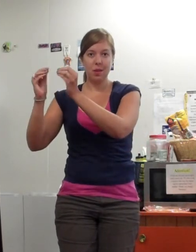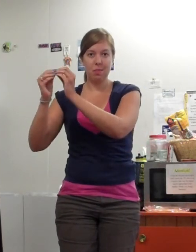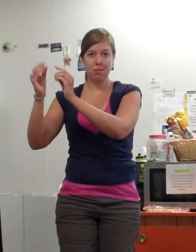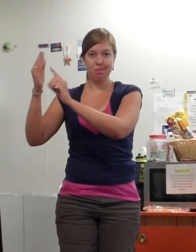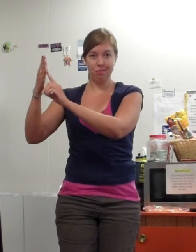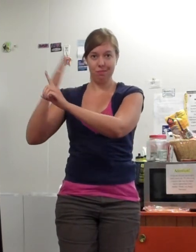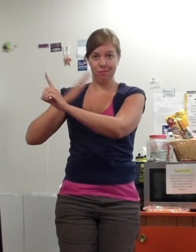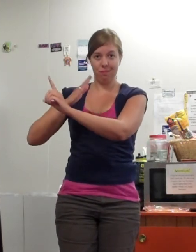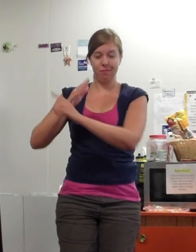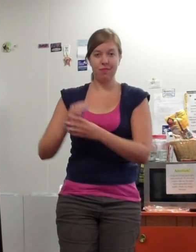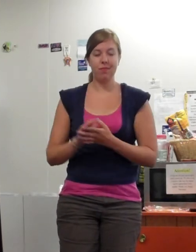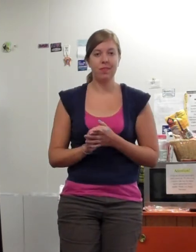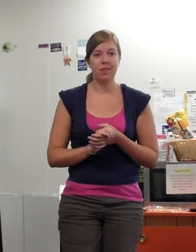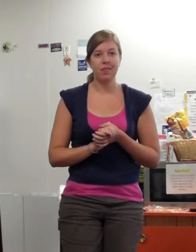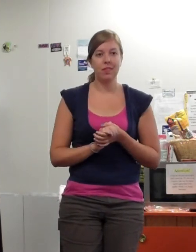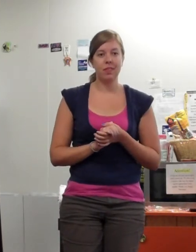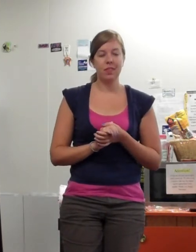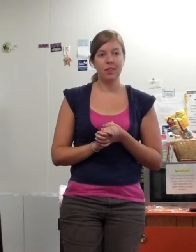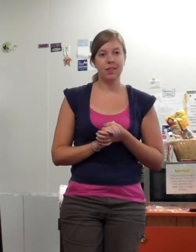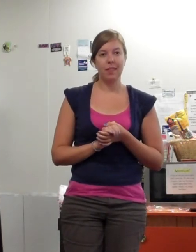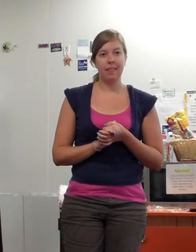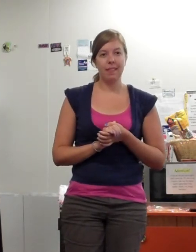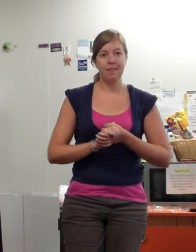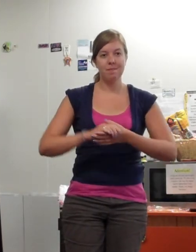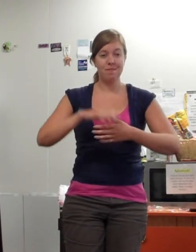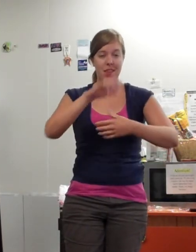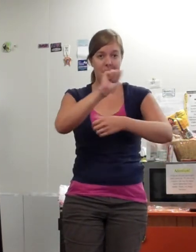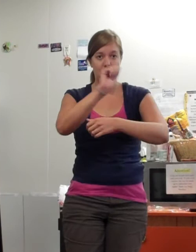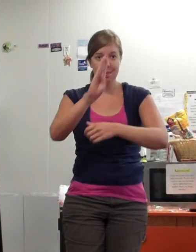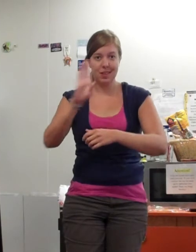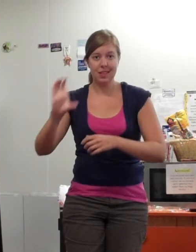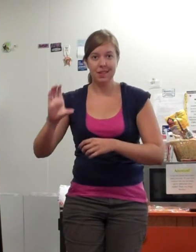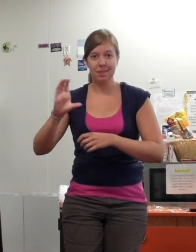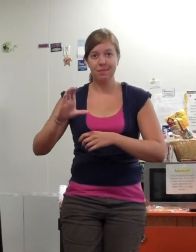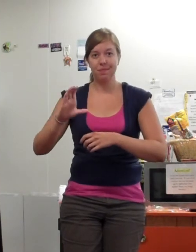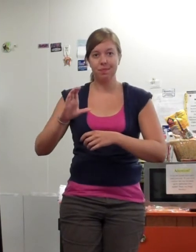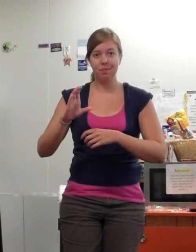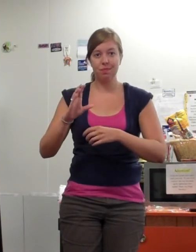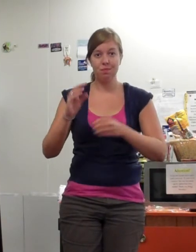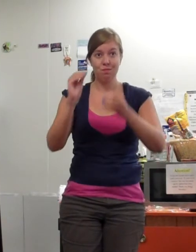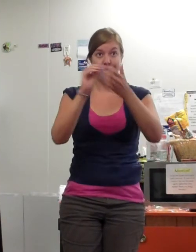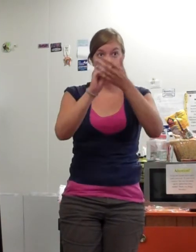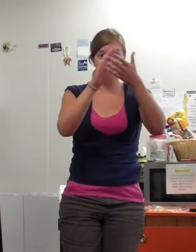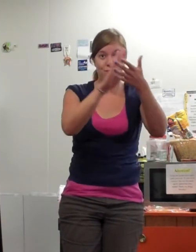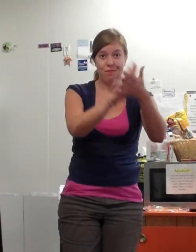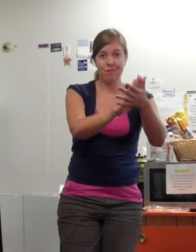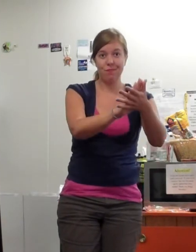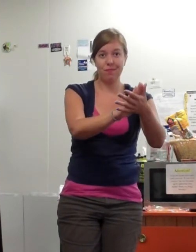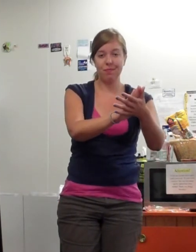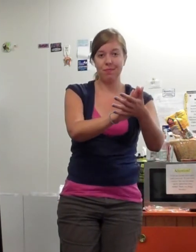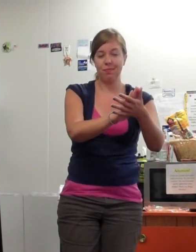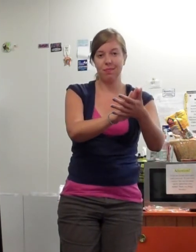a coefficient, it's just a constant. Okay, A, B, and C. Let's plug it into that formula. X is going to be